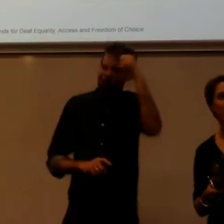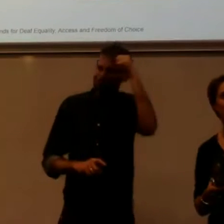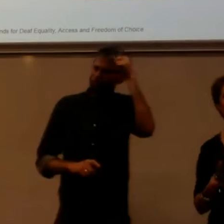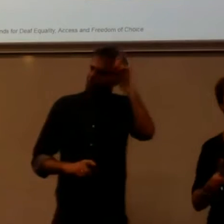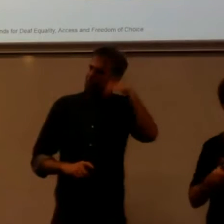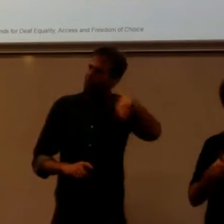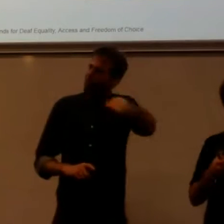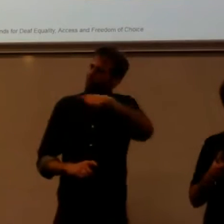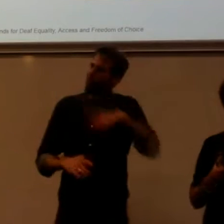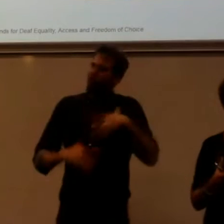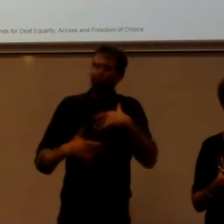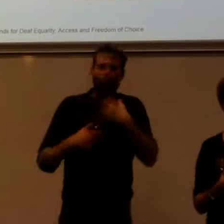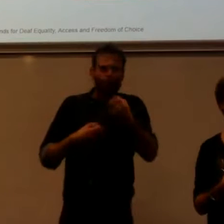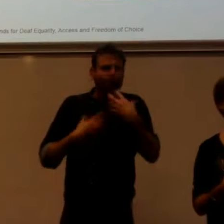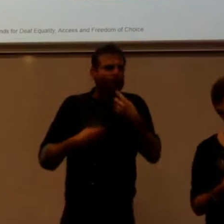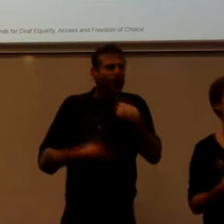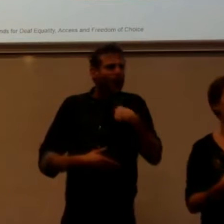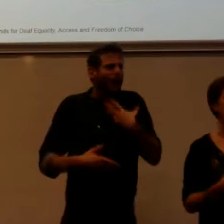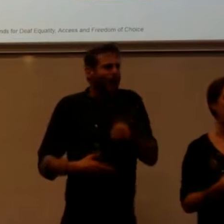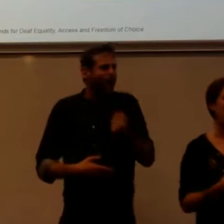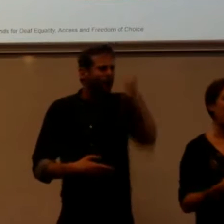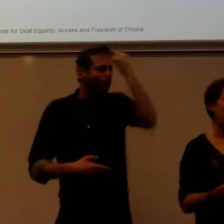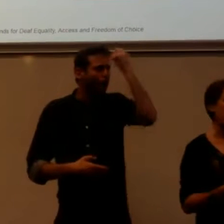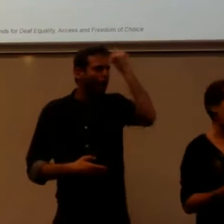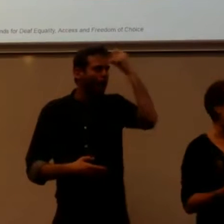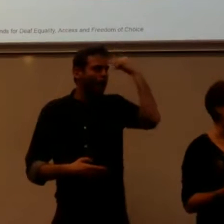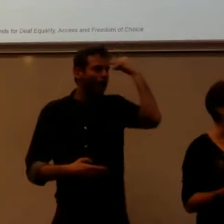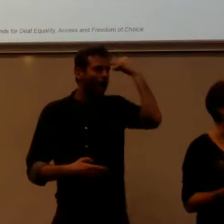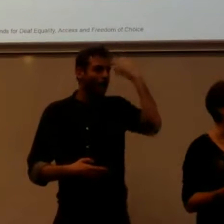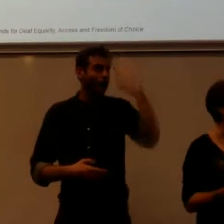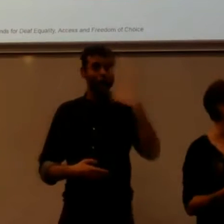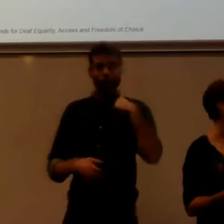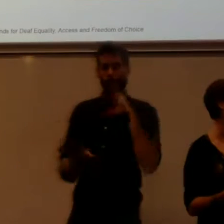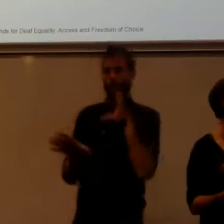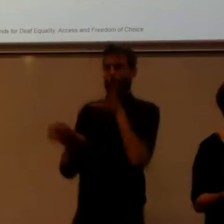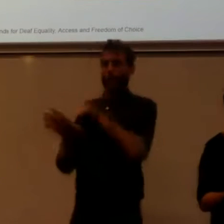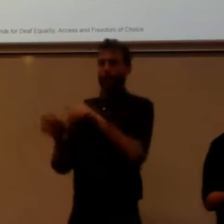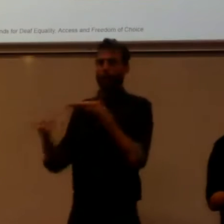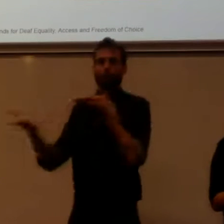when we post the application next week. People